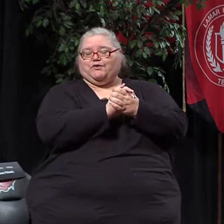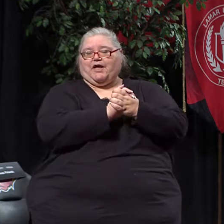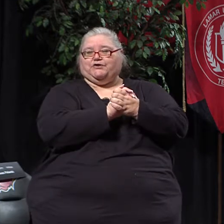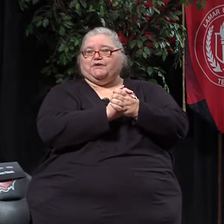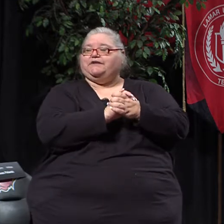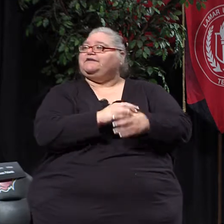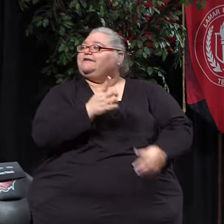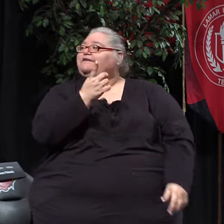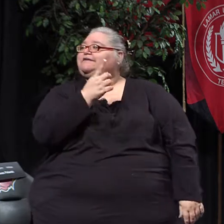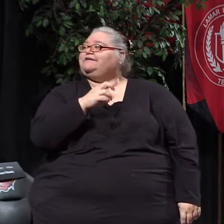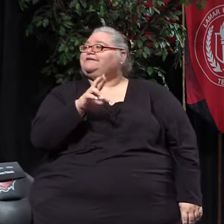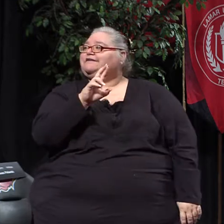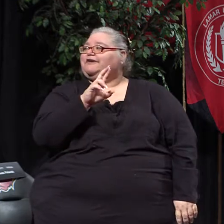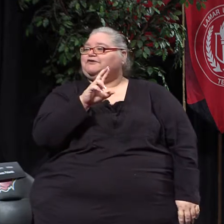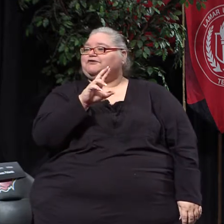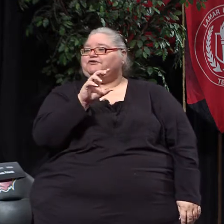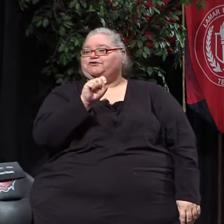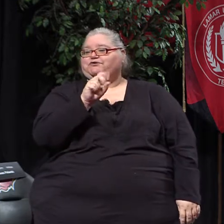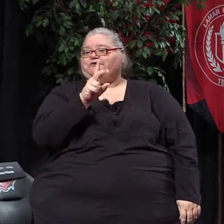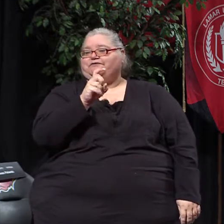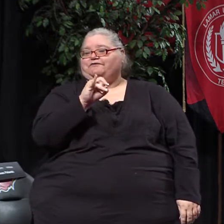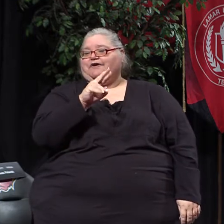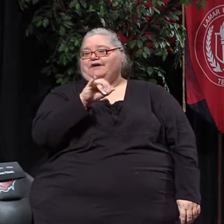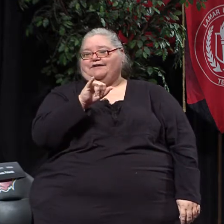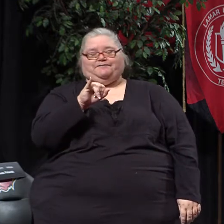Congratulations, Dr. Srivastava.